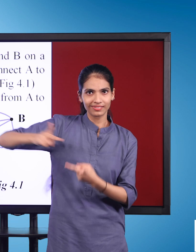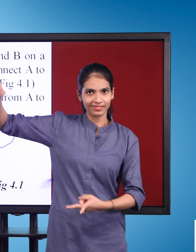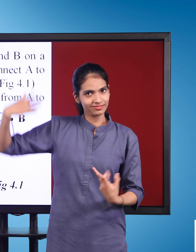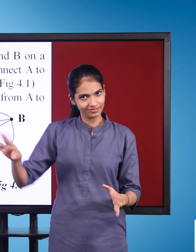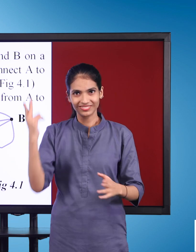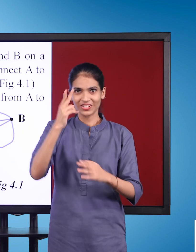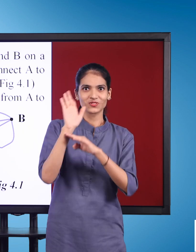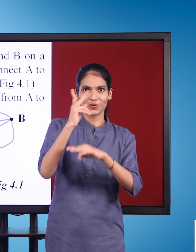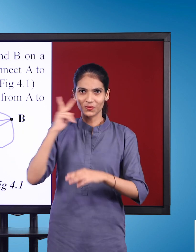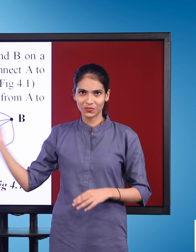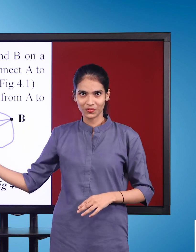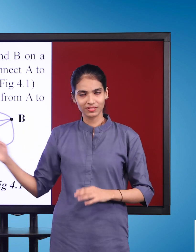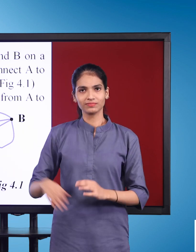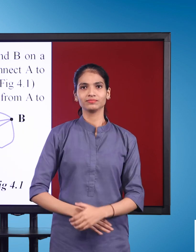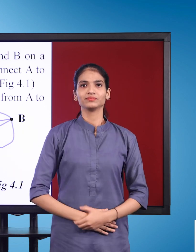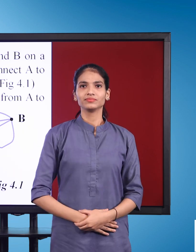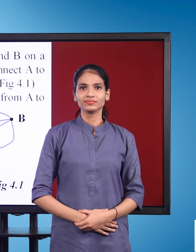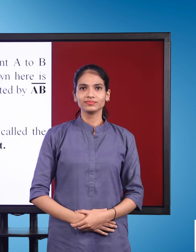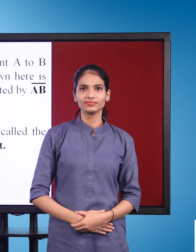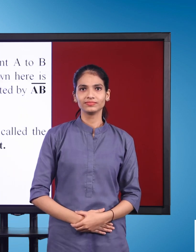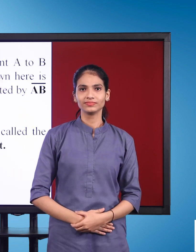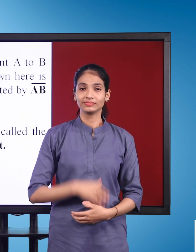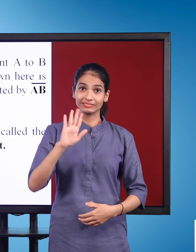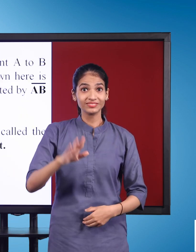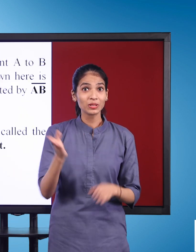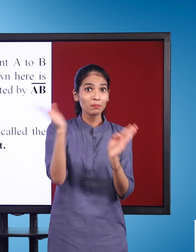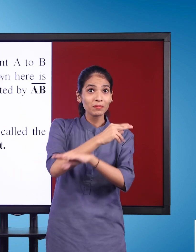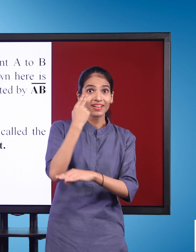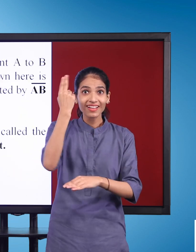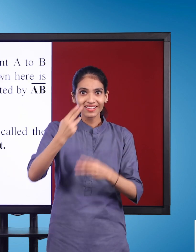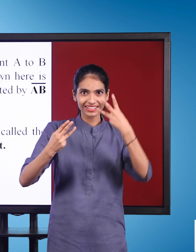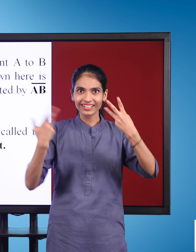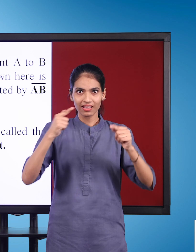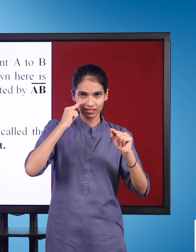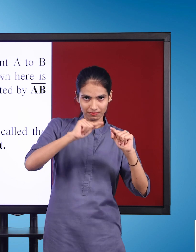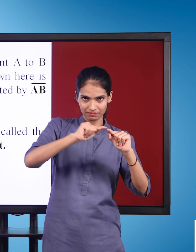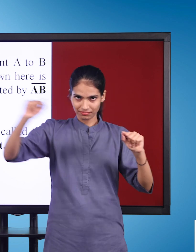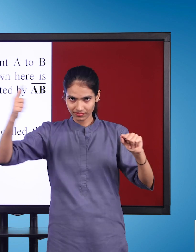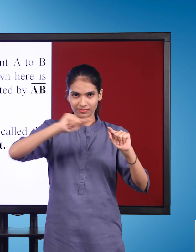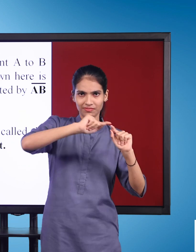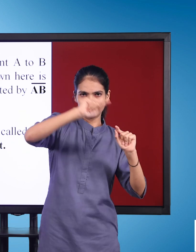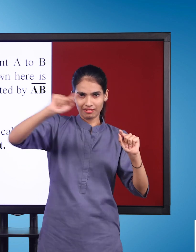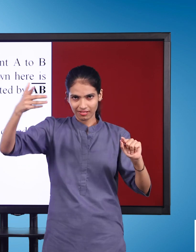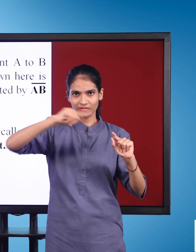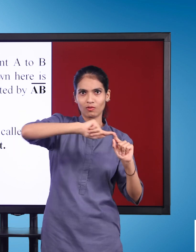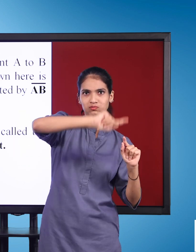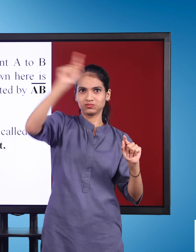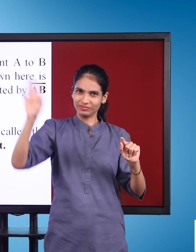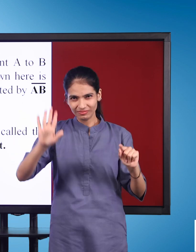is the shortest route from A to B? This shortest join of point A to B,